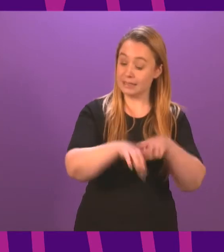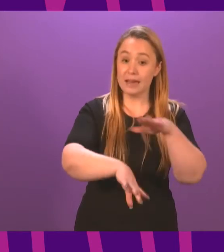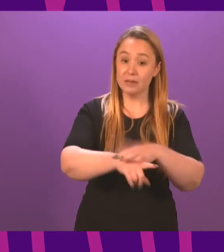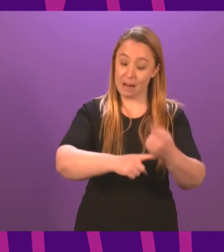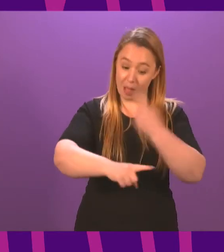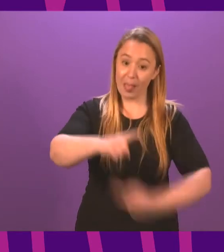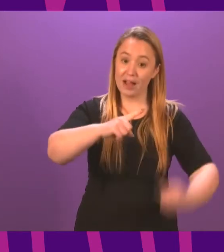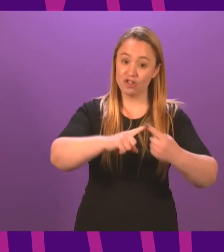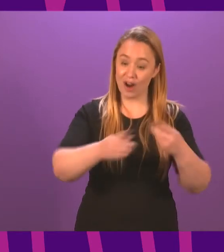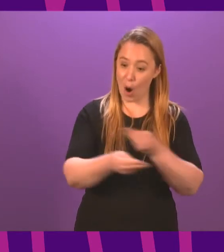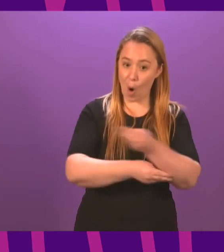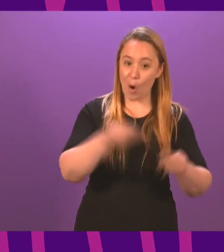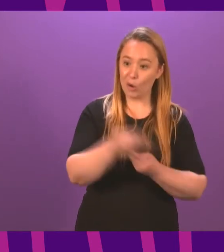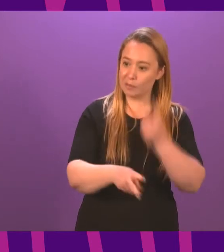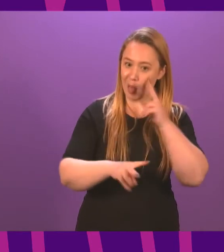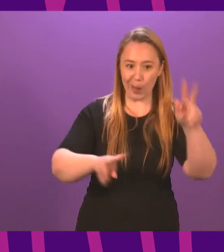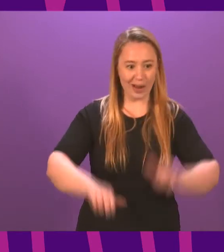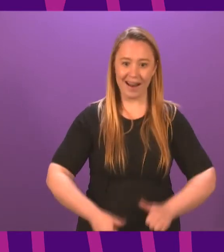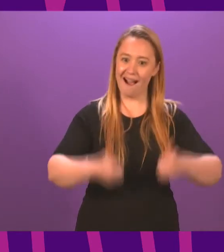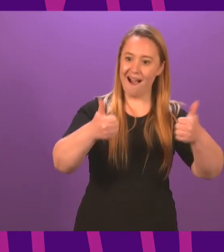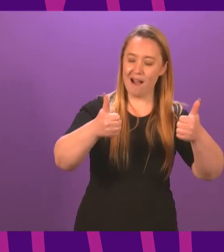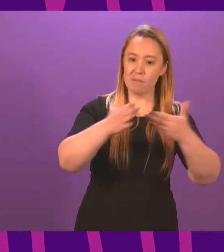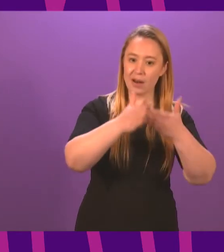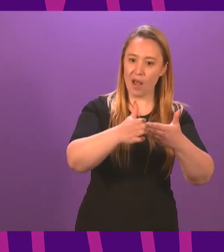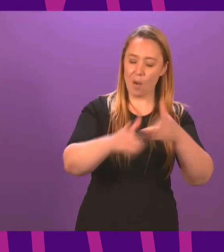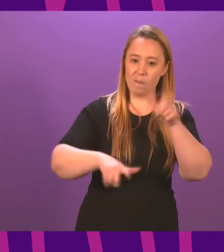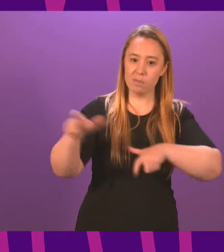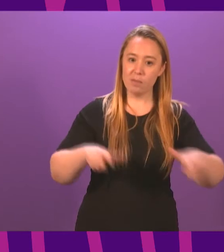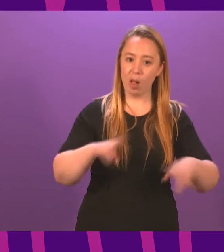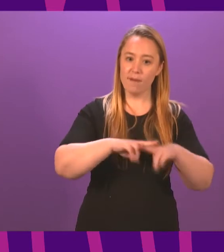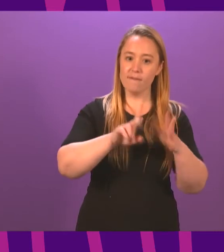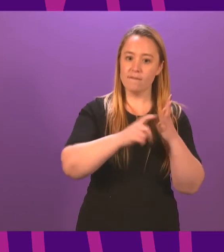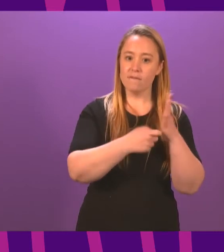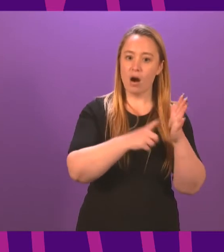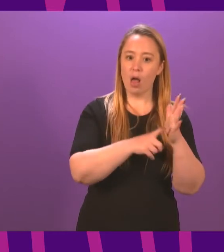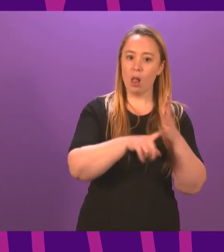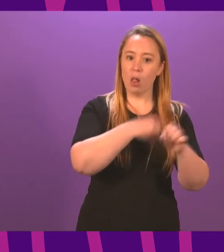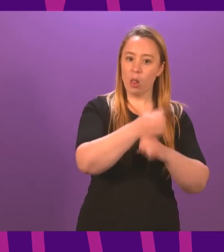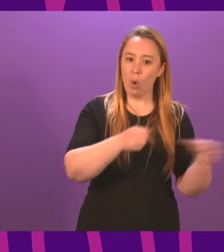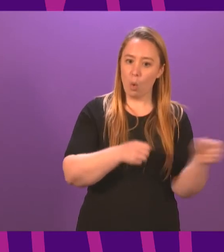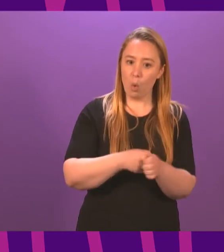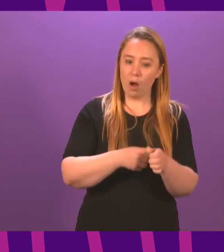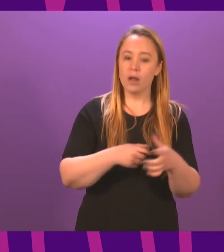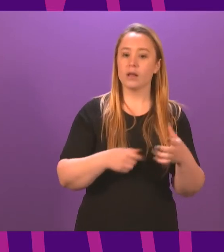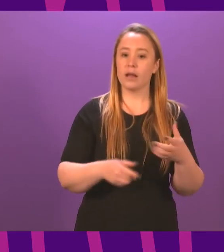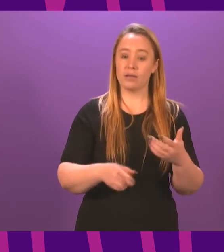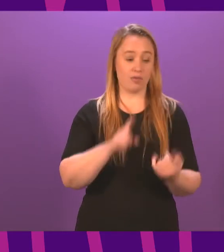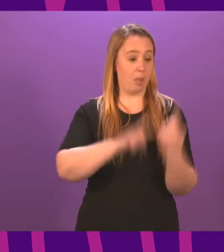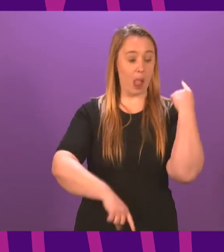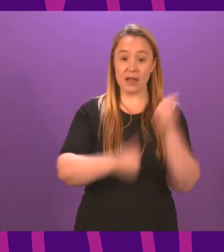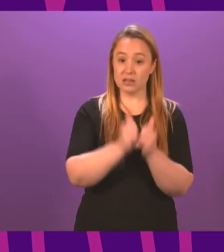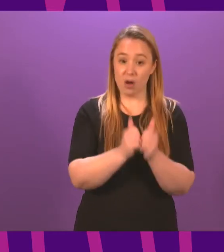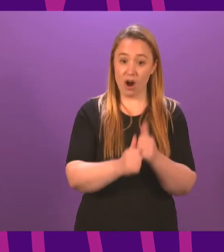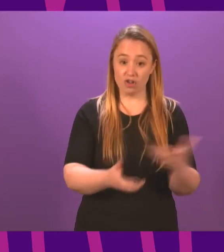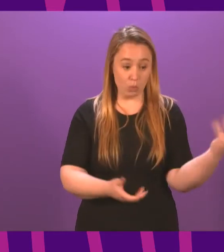the economy was looking up, various places. Now people are on furlough. Some have not made a penny since last March. And we